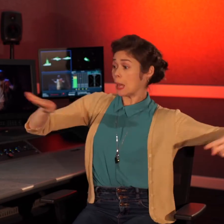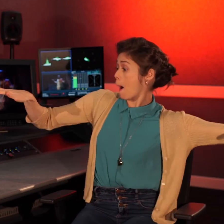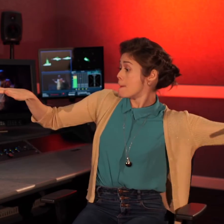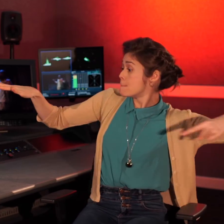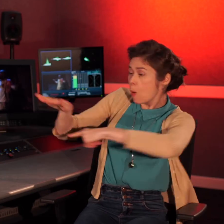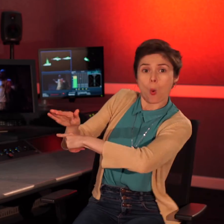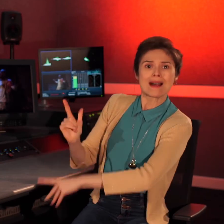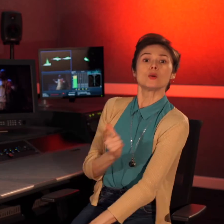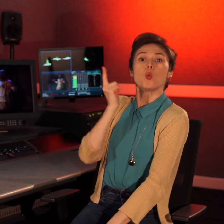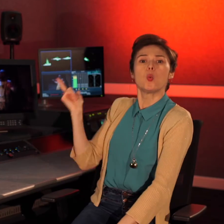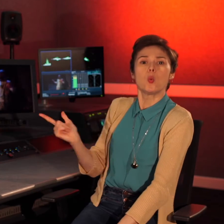and returns home to Denmark